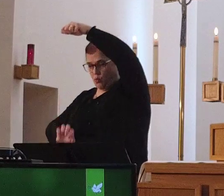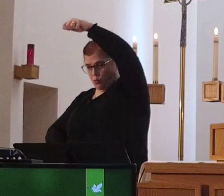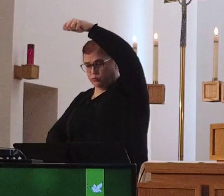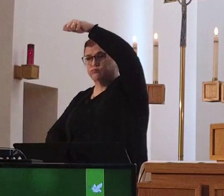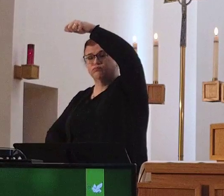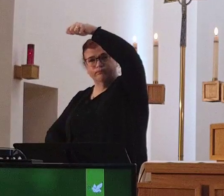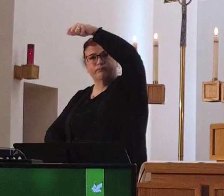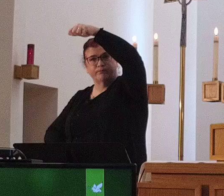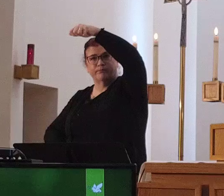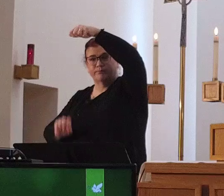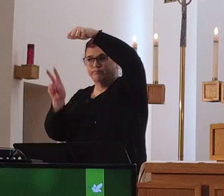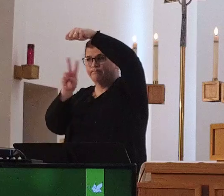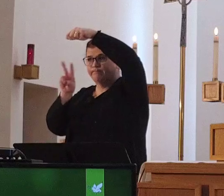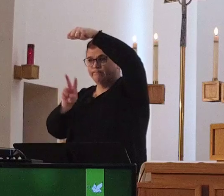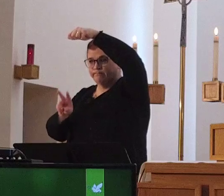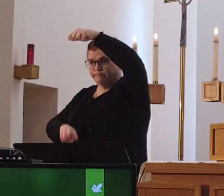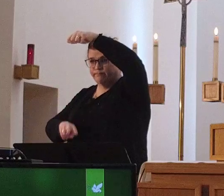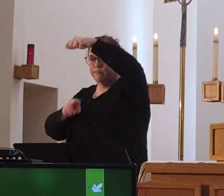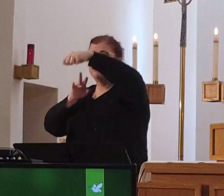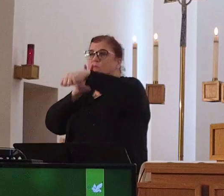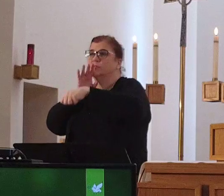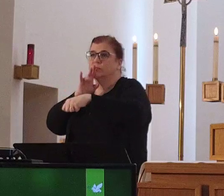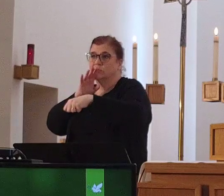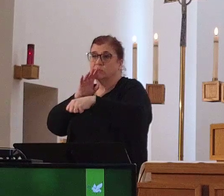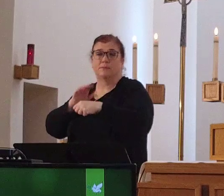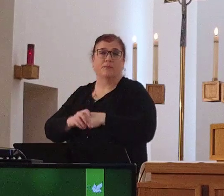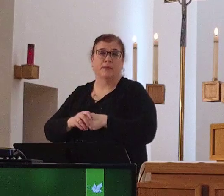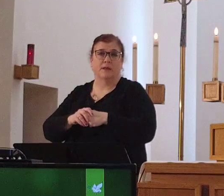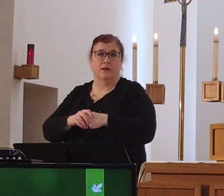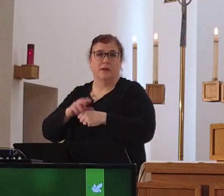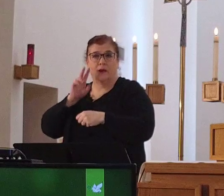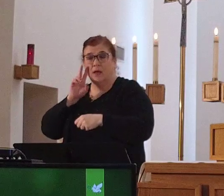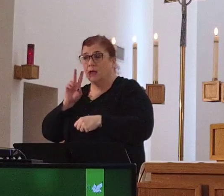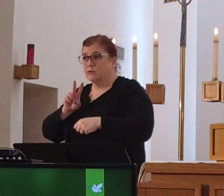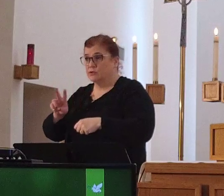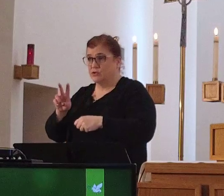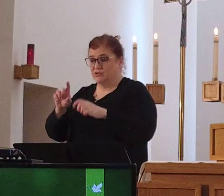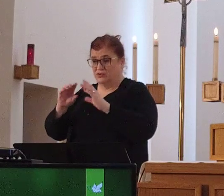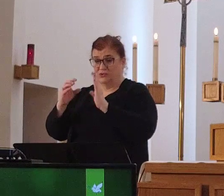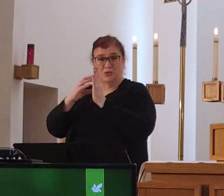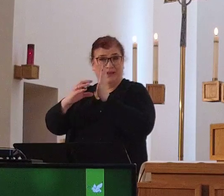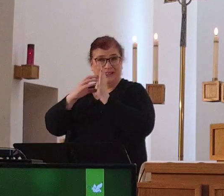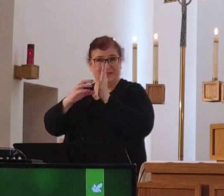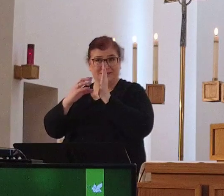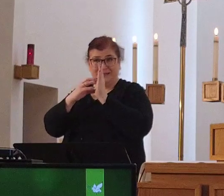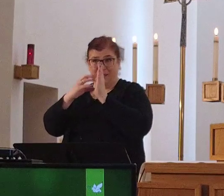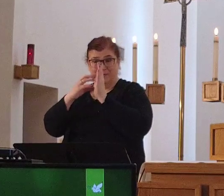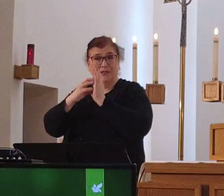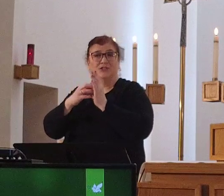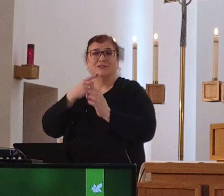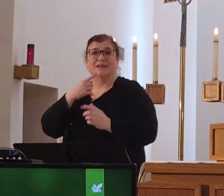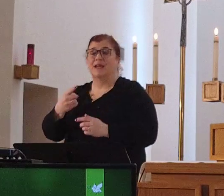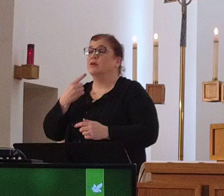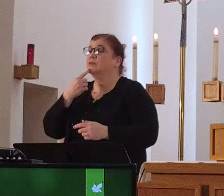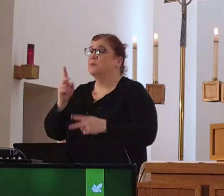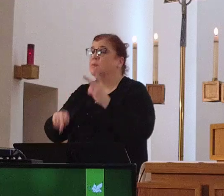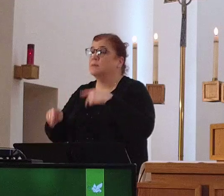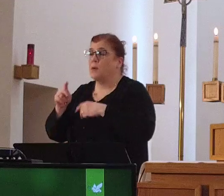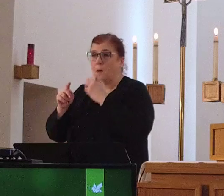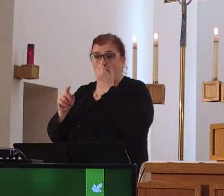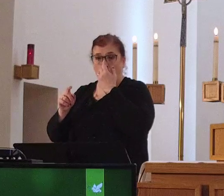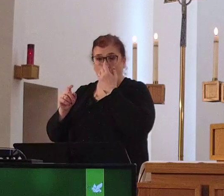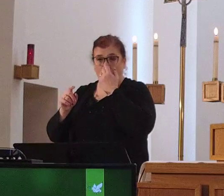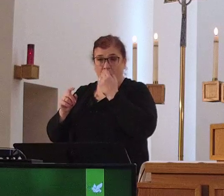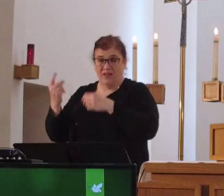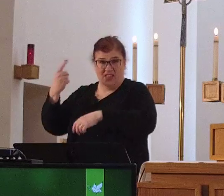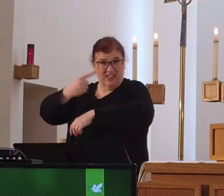of Isaiah, and he turns to a passage that tells the people